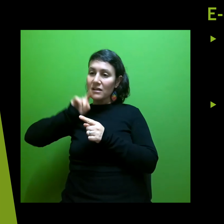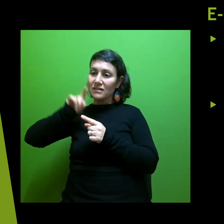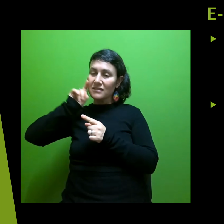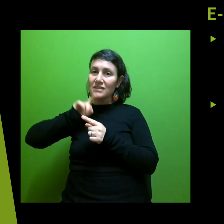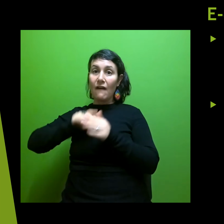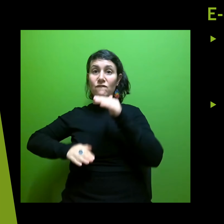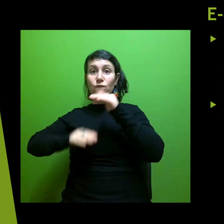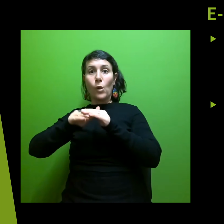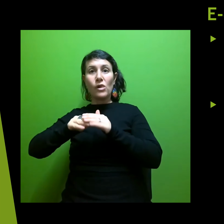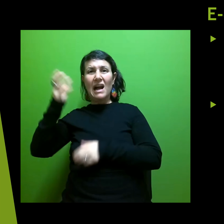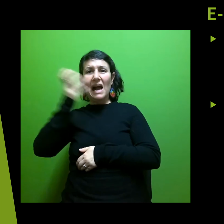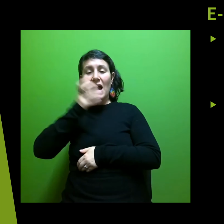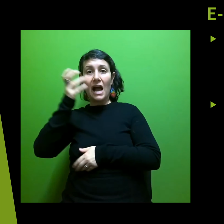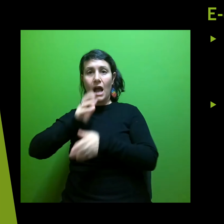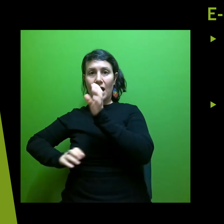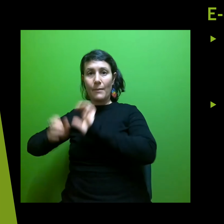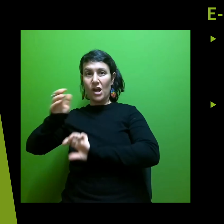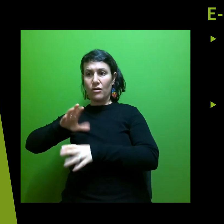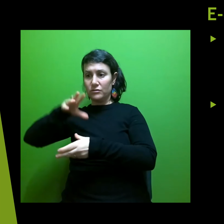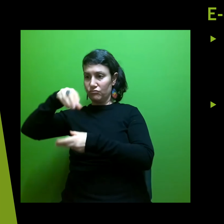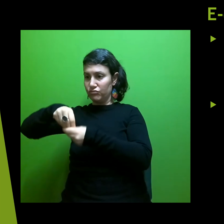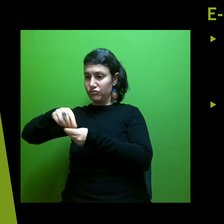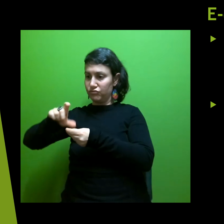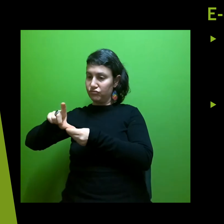dangerous chemicals.